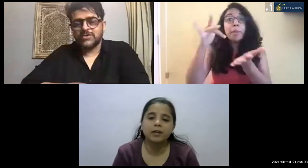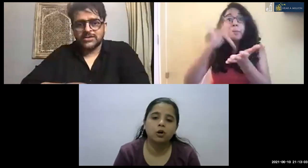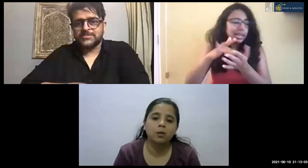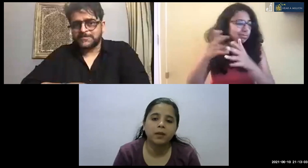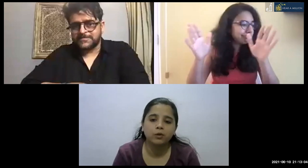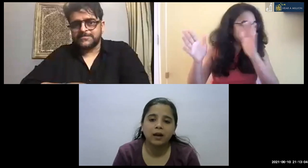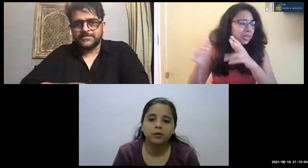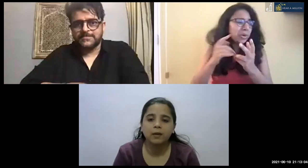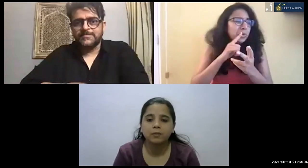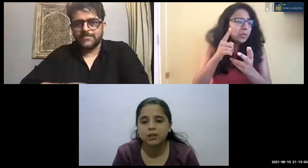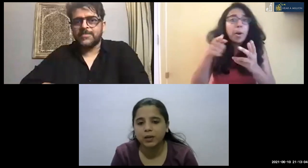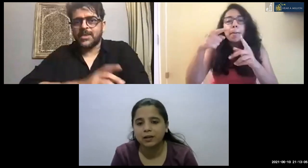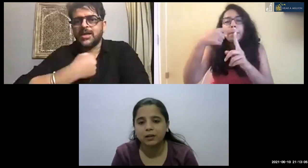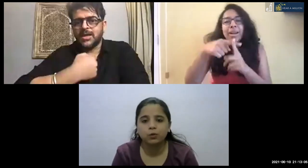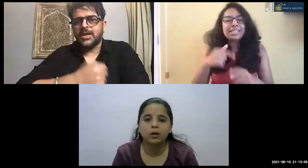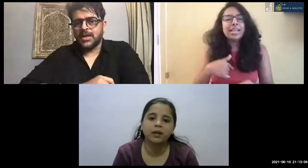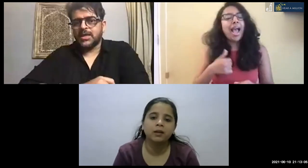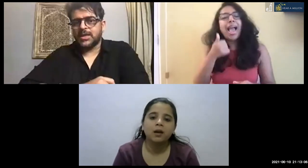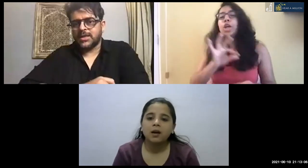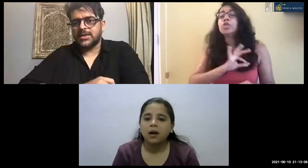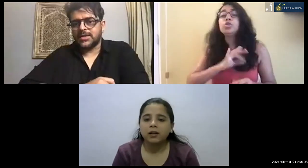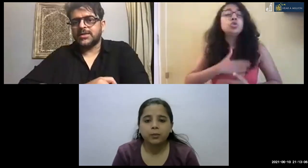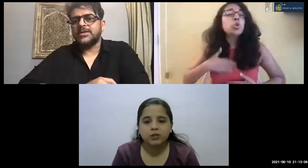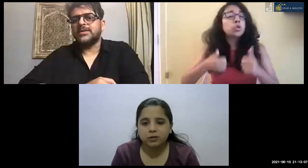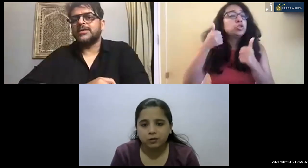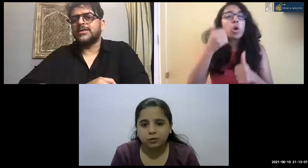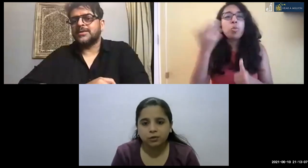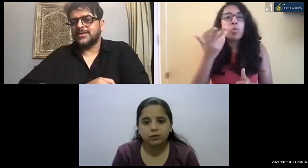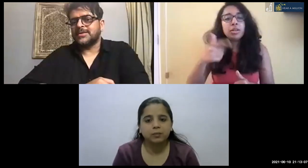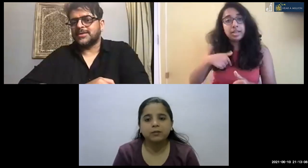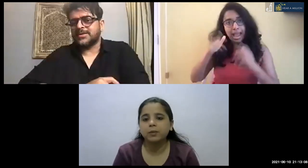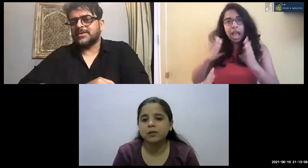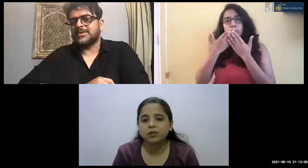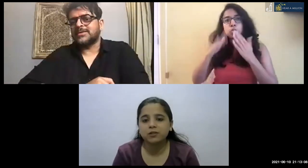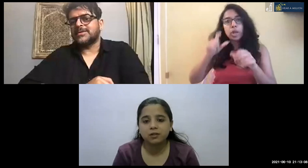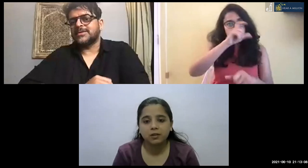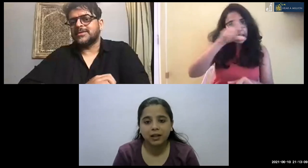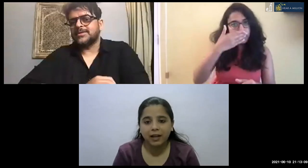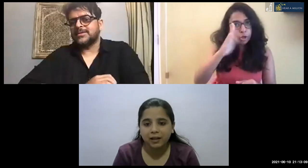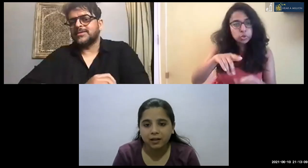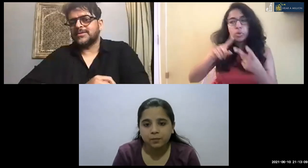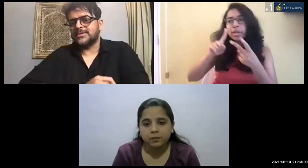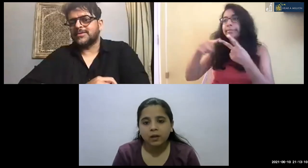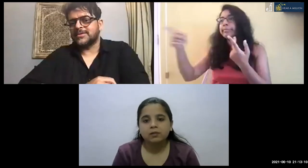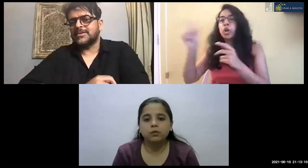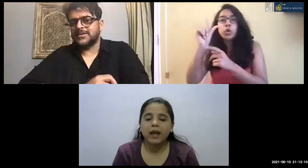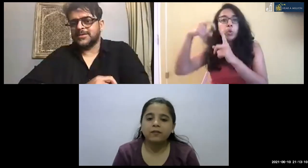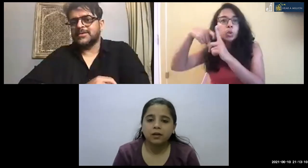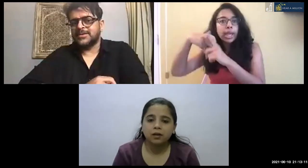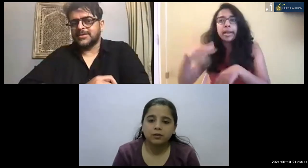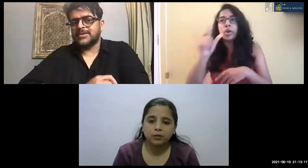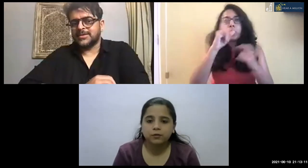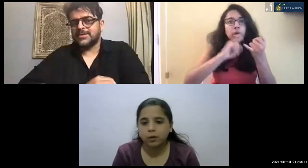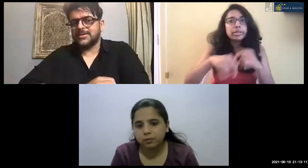have full-time job and you have your family as well, and you're working in other projects also. So sometimes people just they like. So we